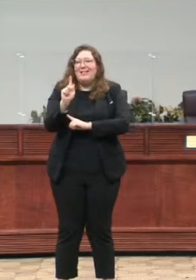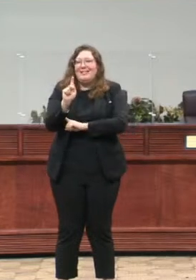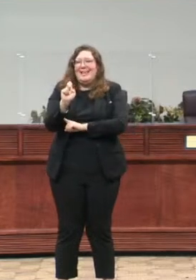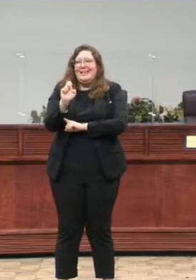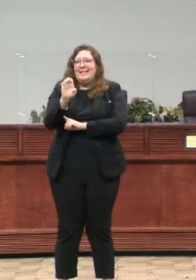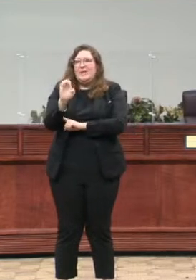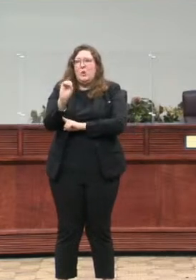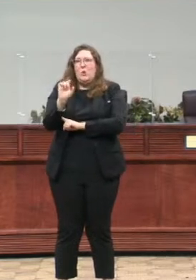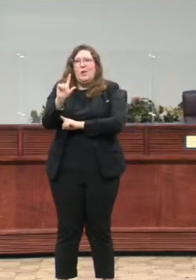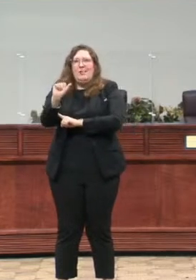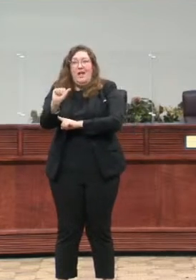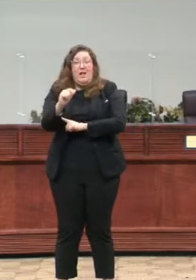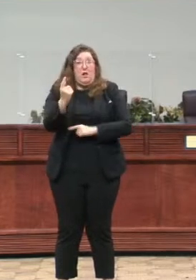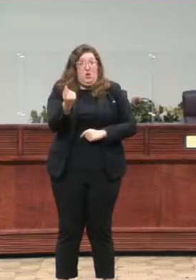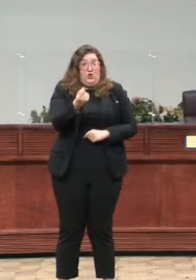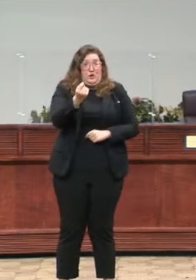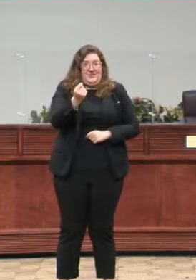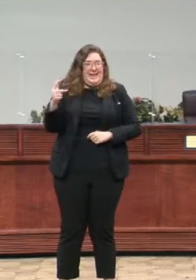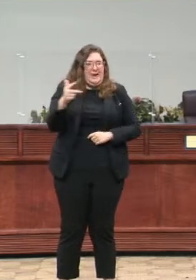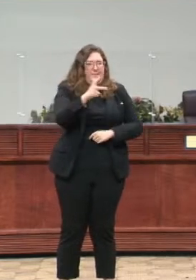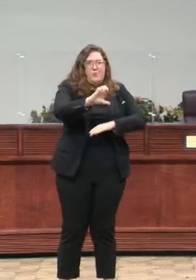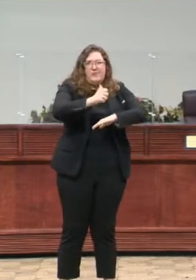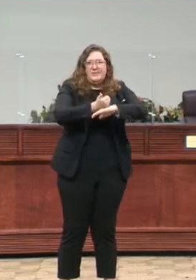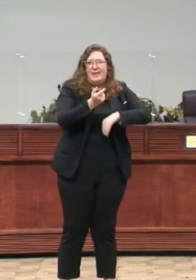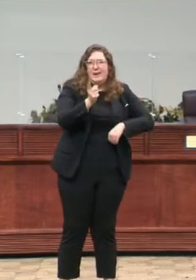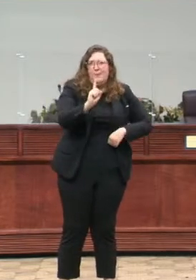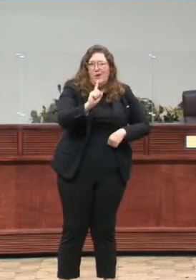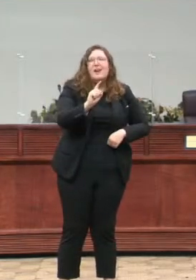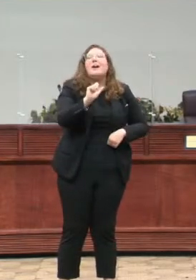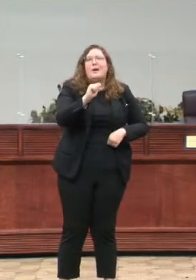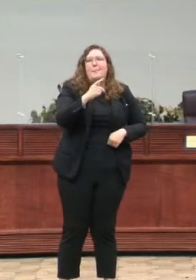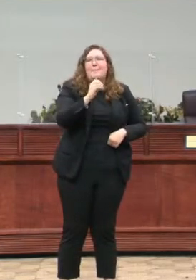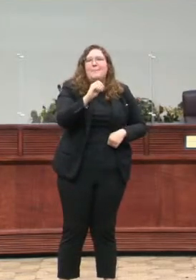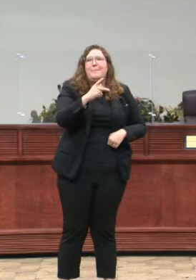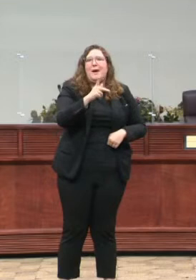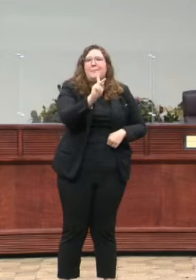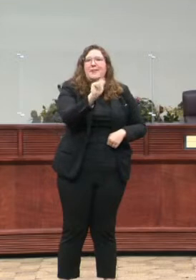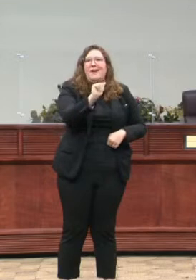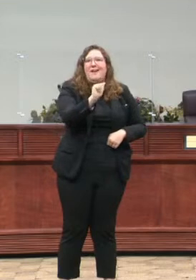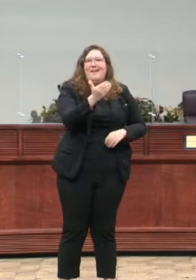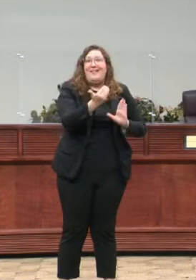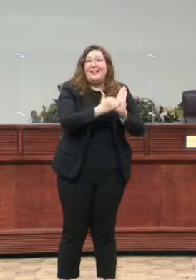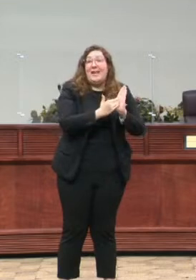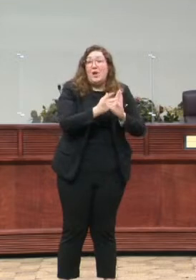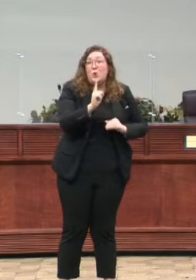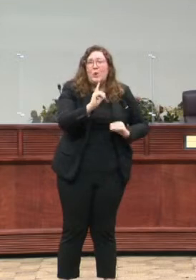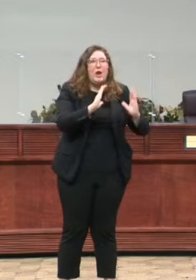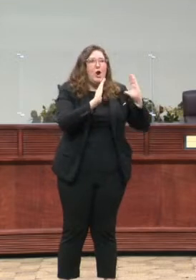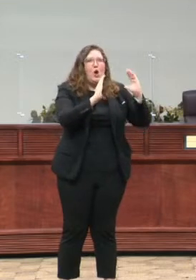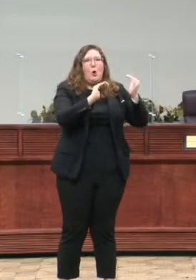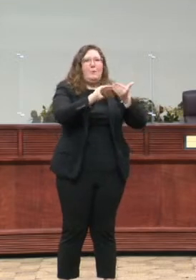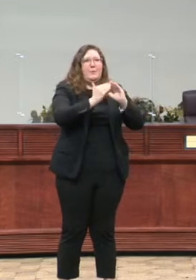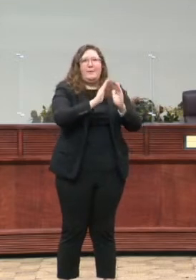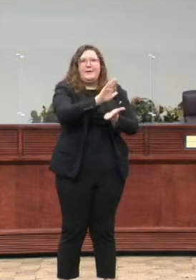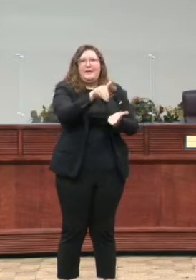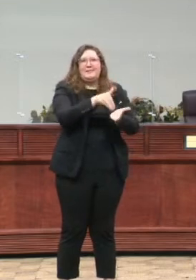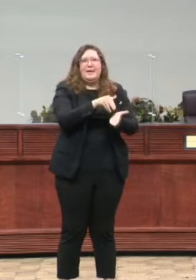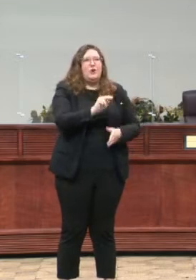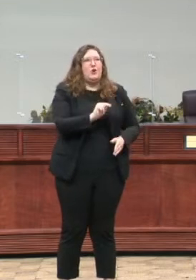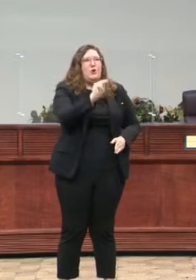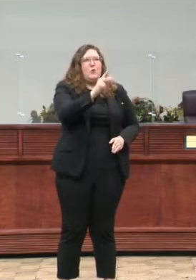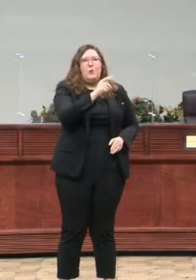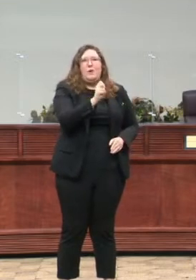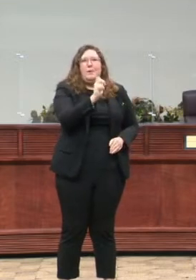Thursday afternoon, the mobile unit will be back in the Apopka area at the Hope Community Center on North Park Avenue between the hours